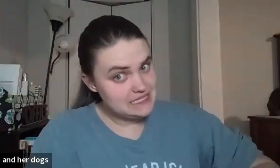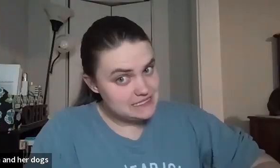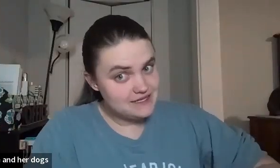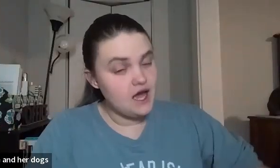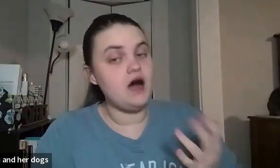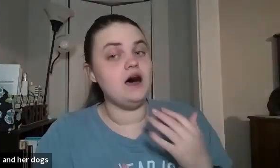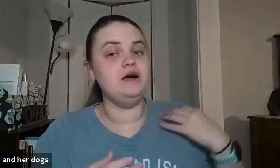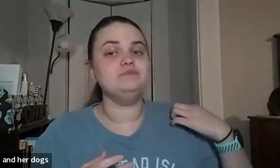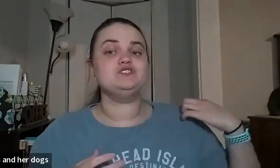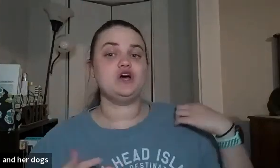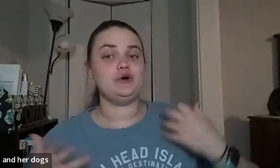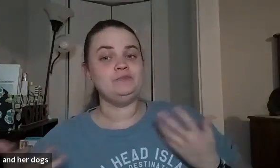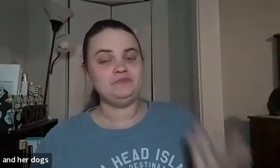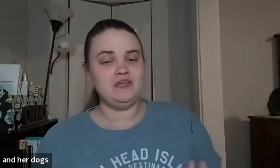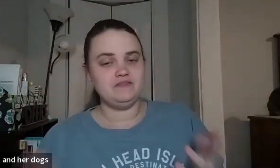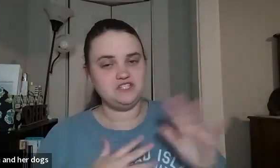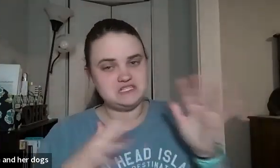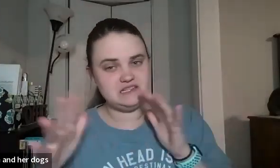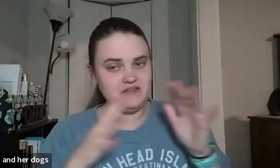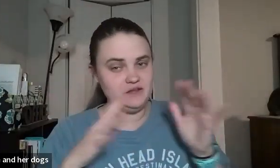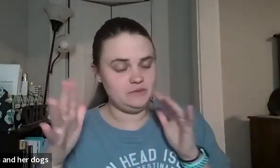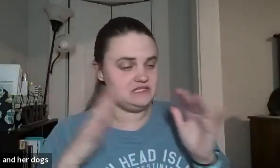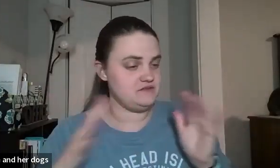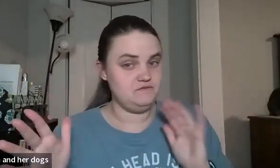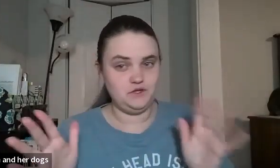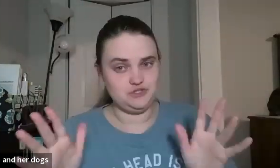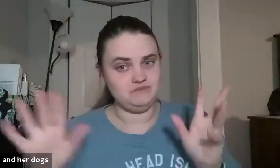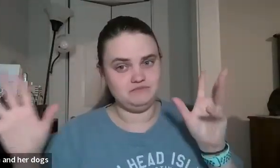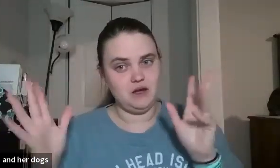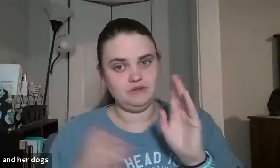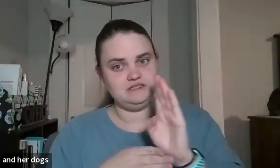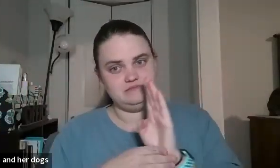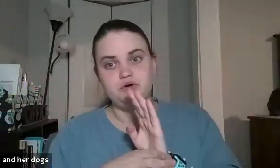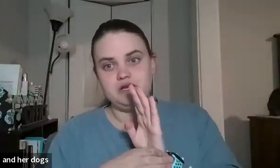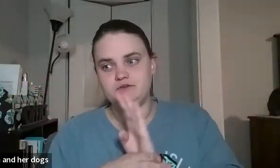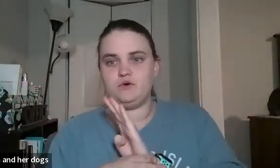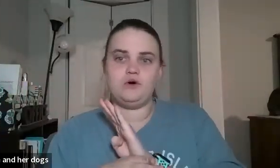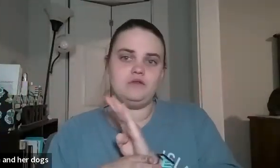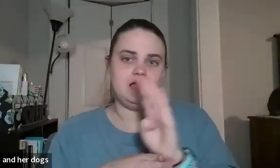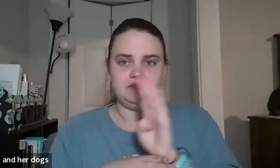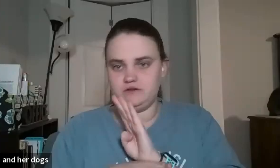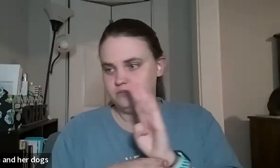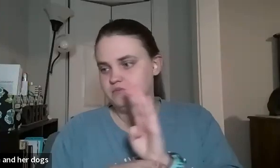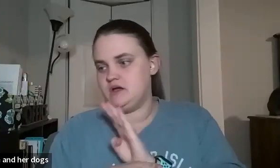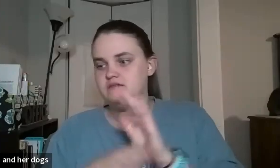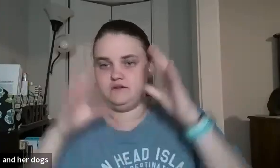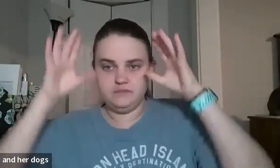States. So just to leave that little bits of confusion, I would put in before like they're the